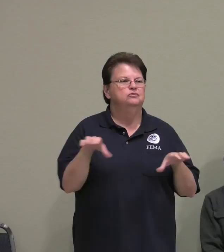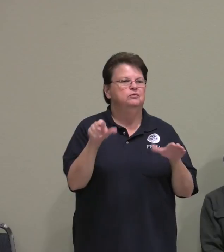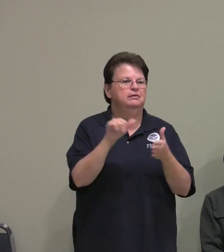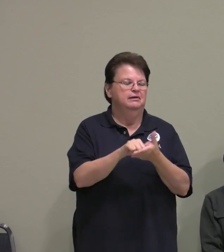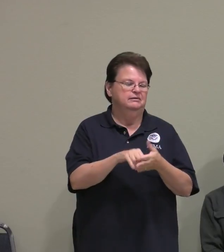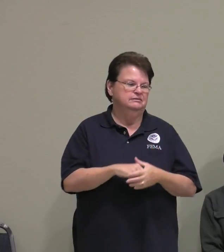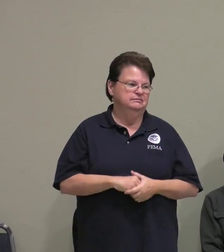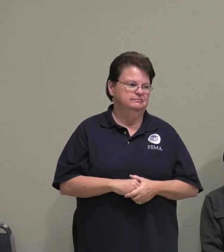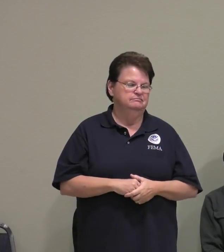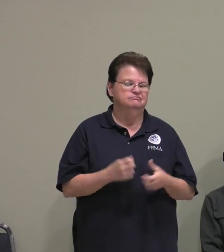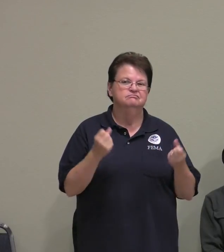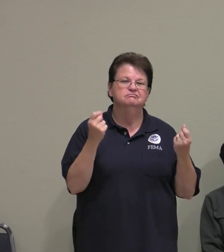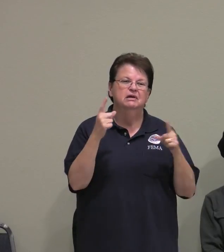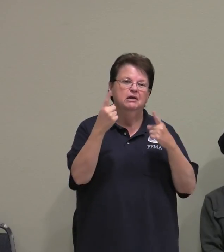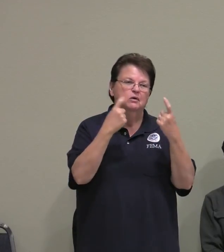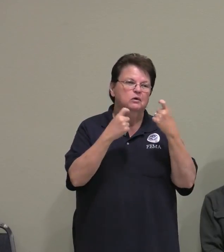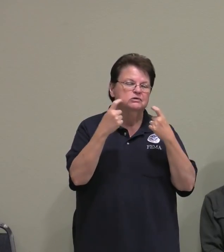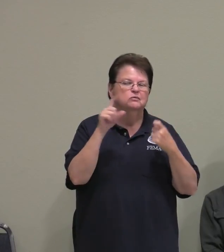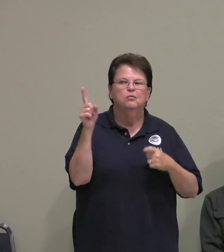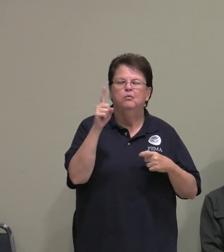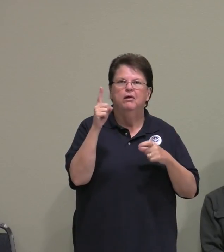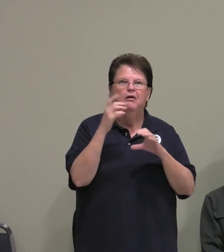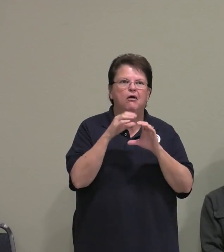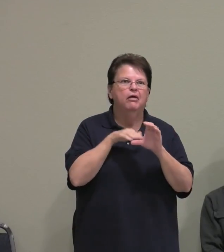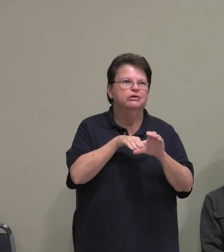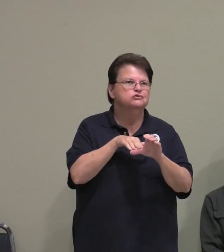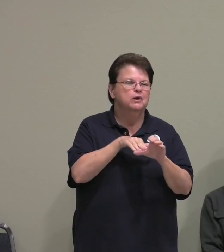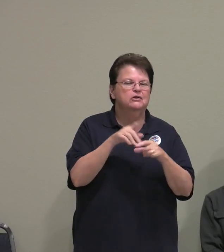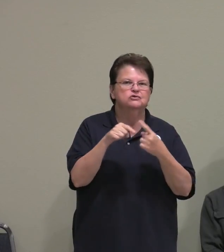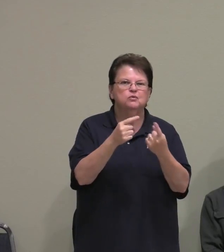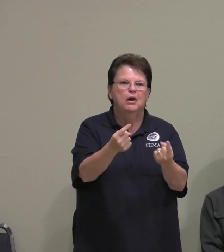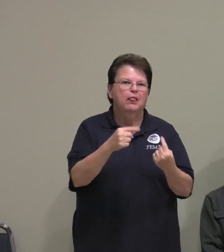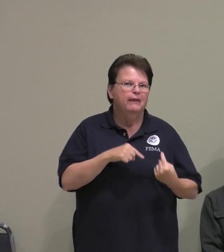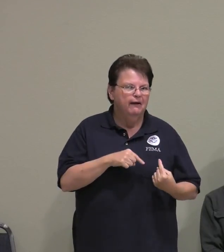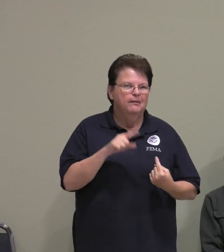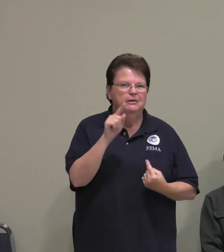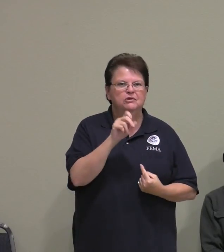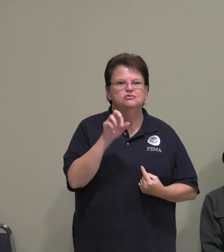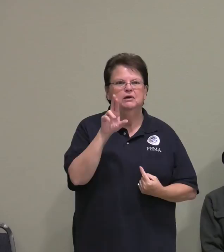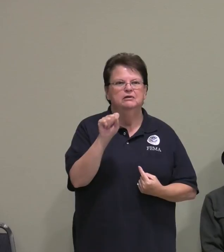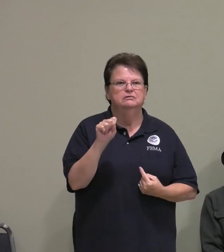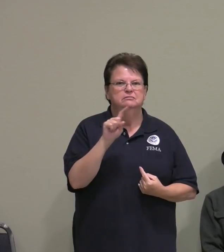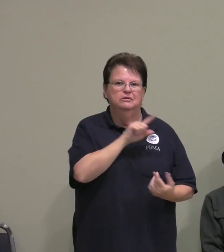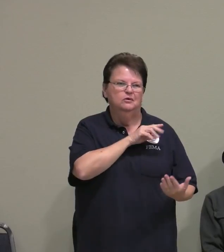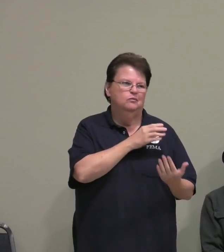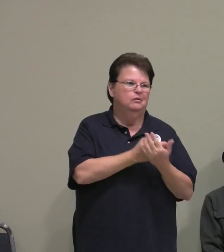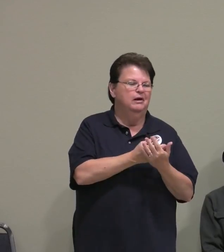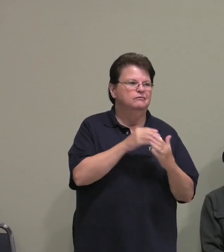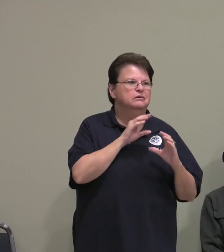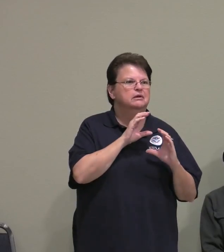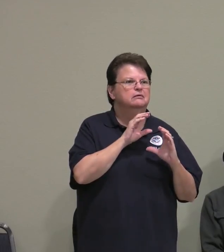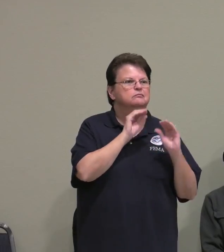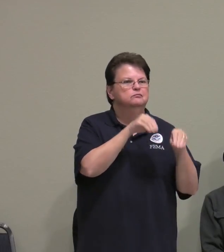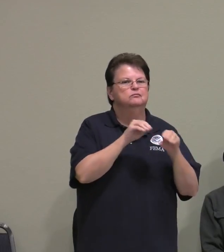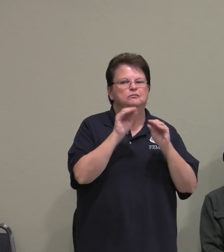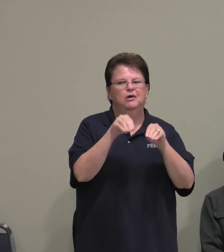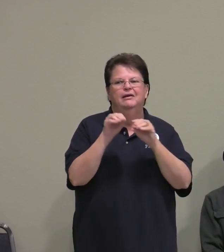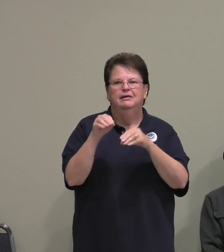I know there's a lot of question of where are the FEMA trailers. When are they coming? Are they already here and you're putting in folks?